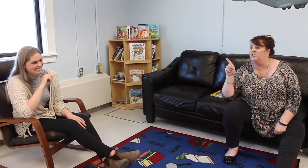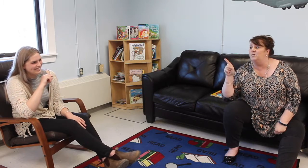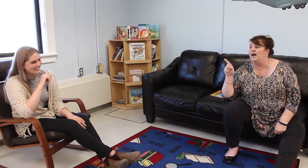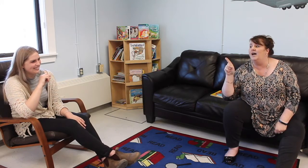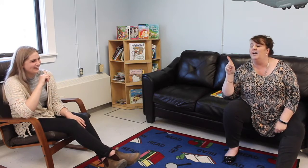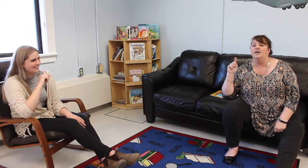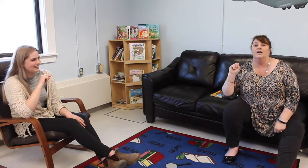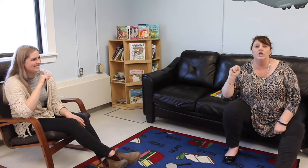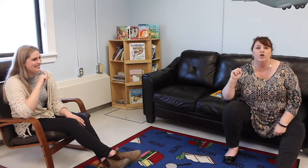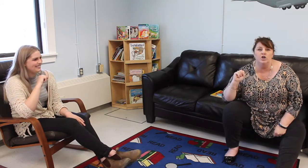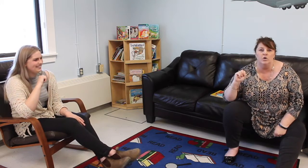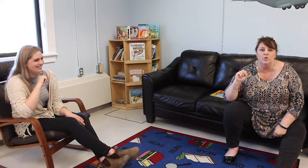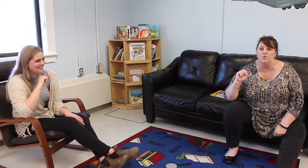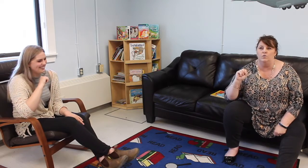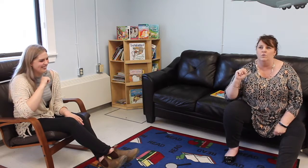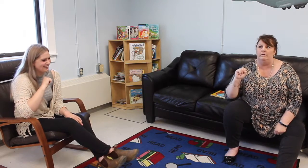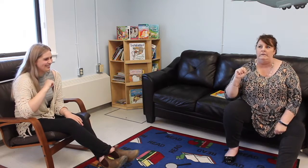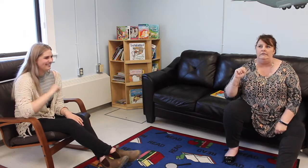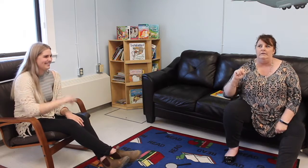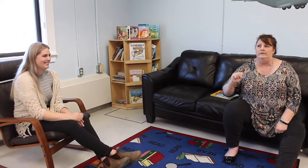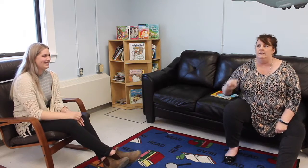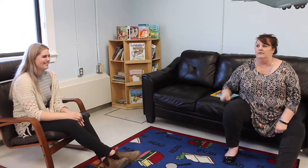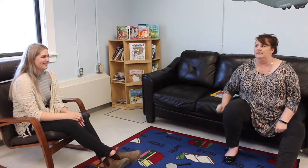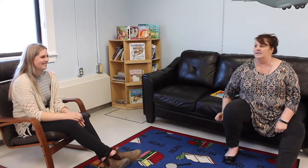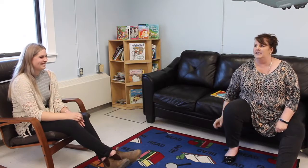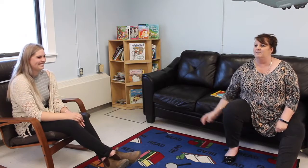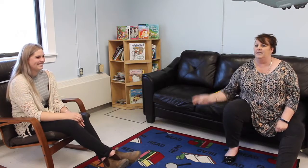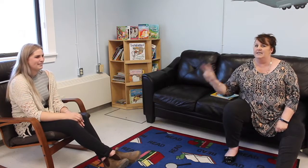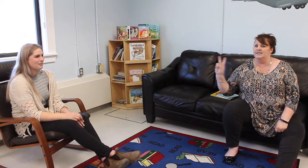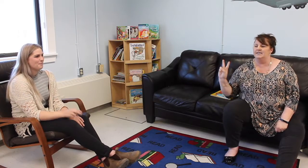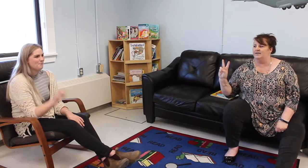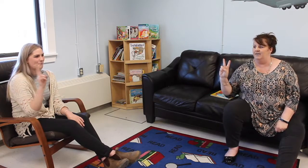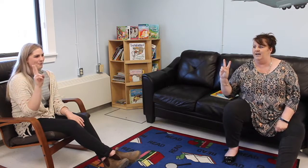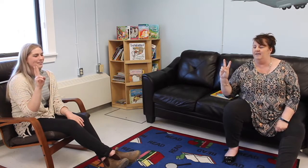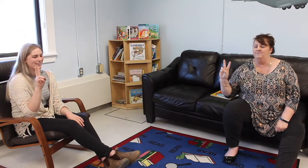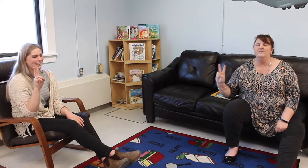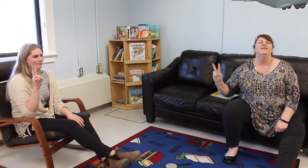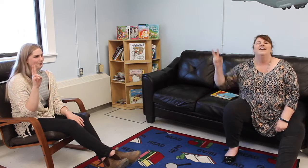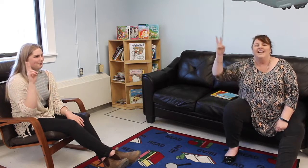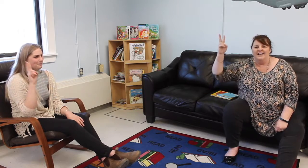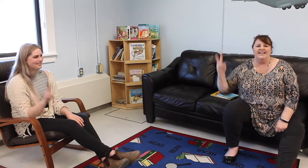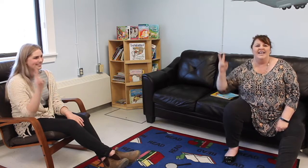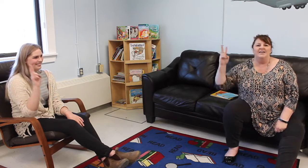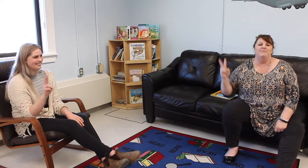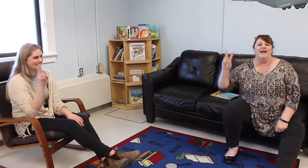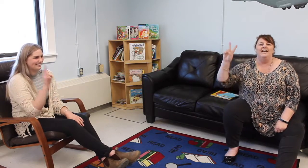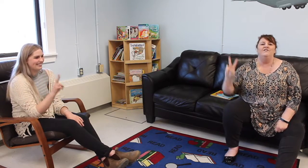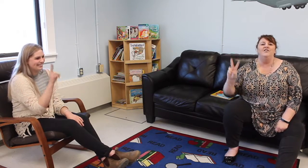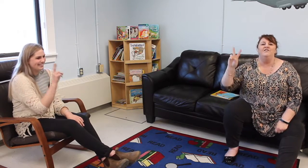a goon. Uh-oh, let's see if Bunny listened. You ready? Ready. Little Bunny Foo